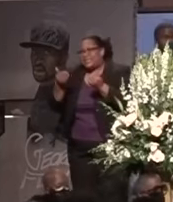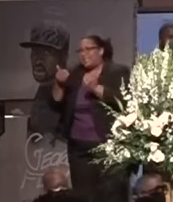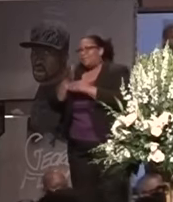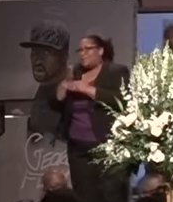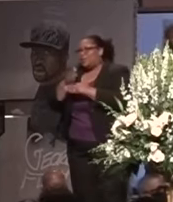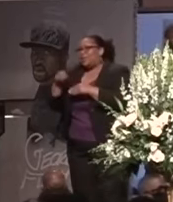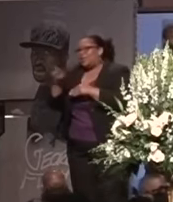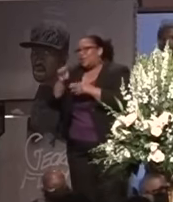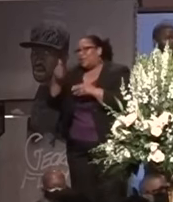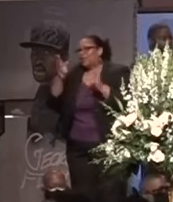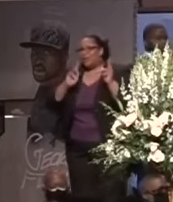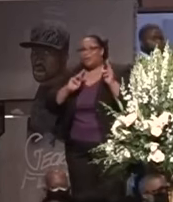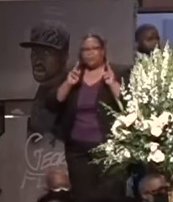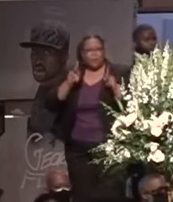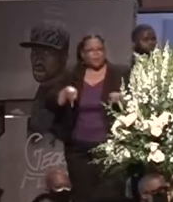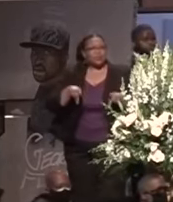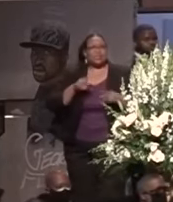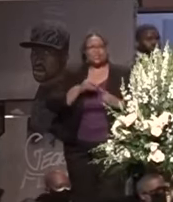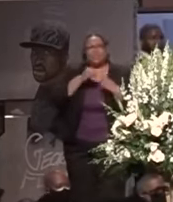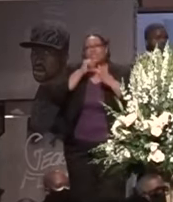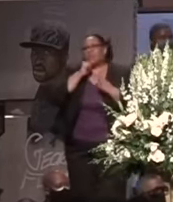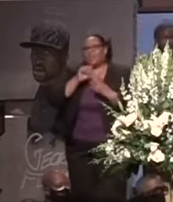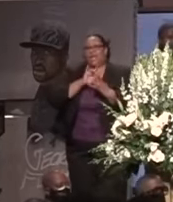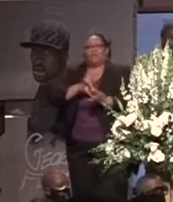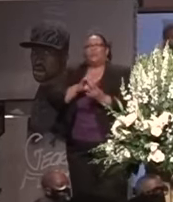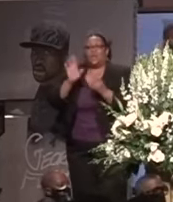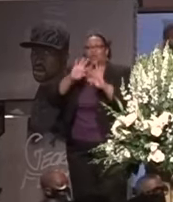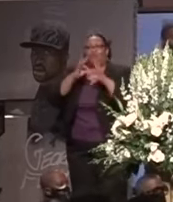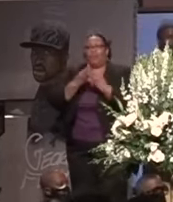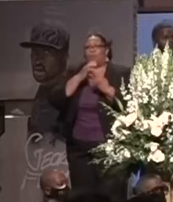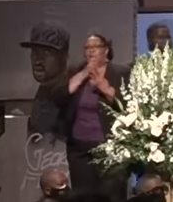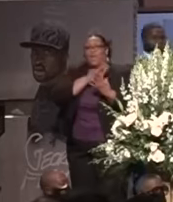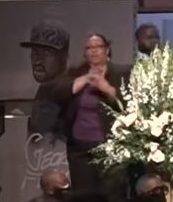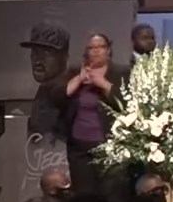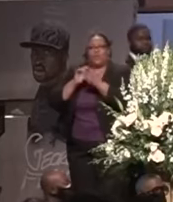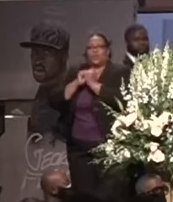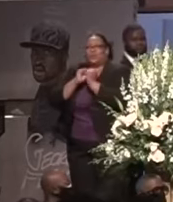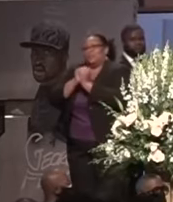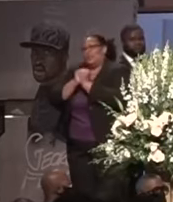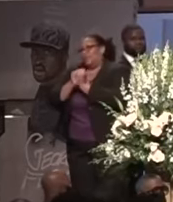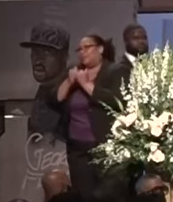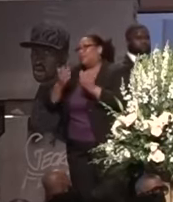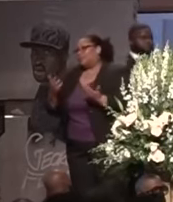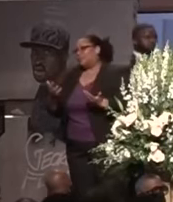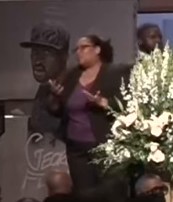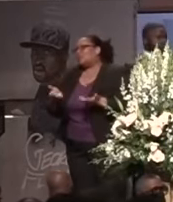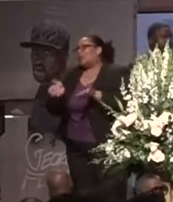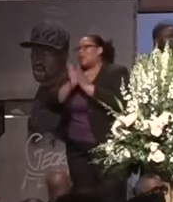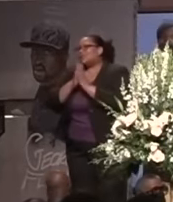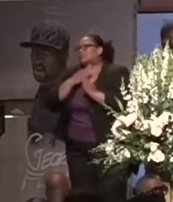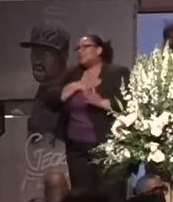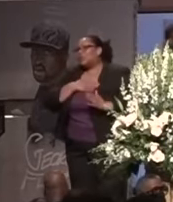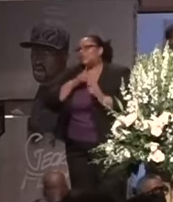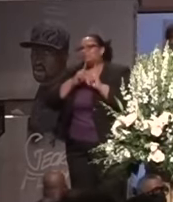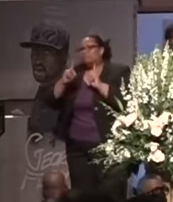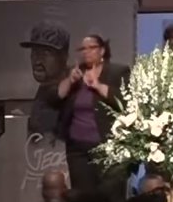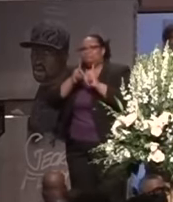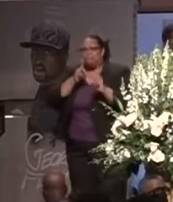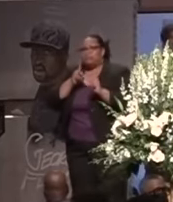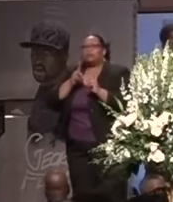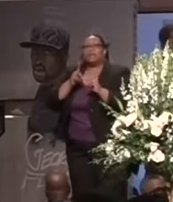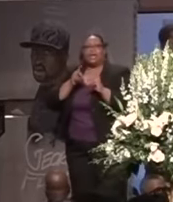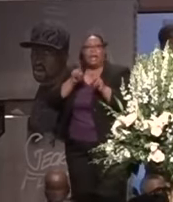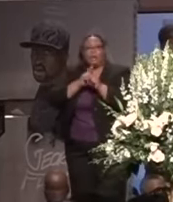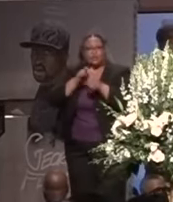and someone else, especially if they're not related to you and you did not come in a family setting, but we're asking that you keep moving right on